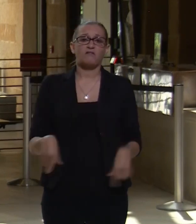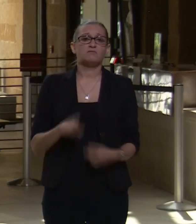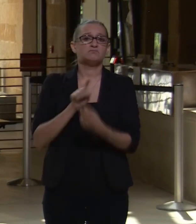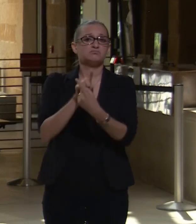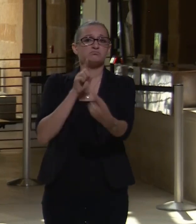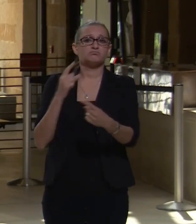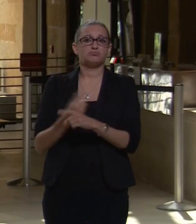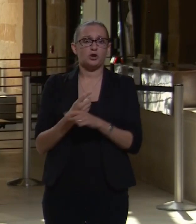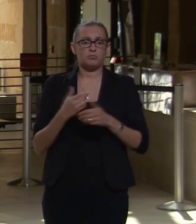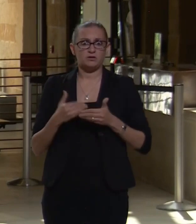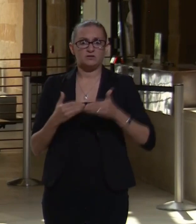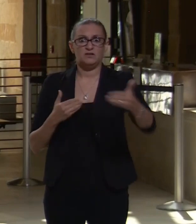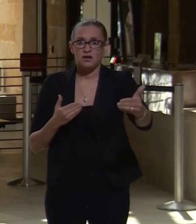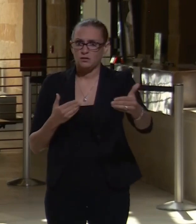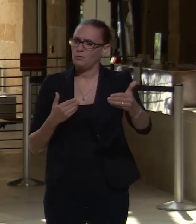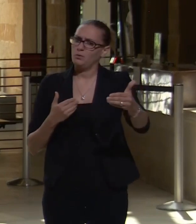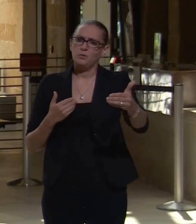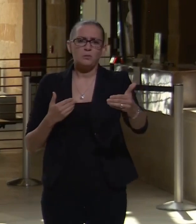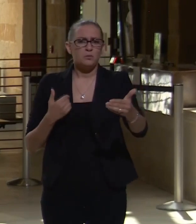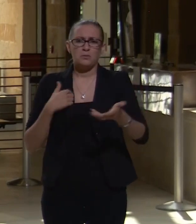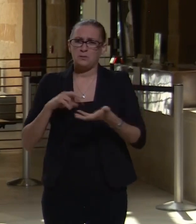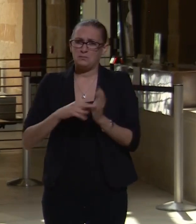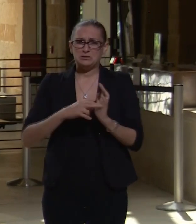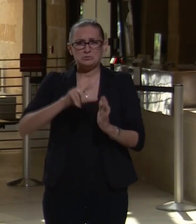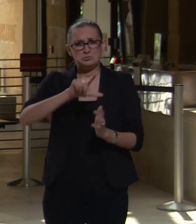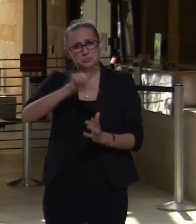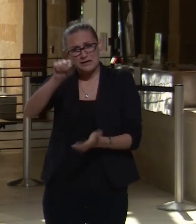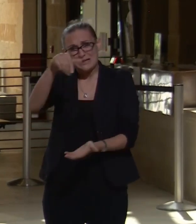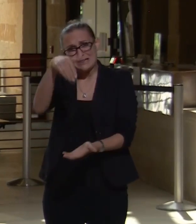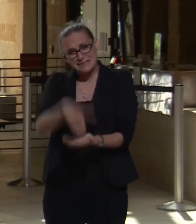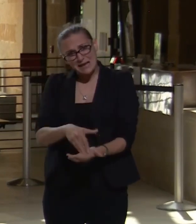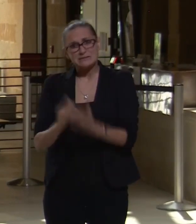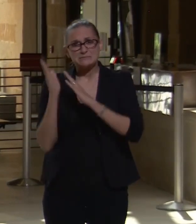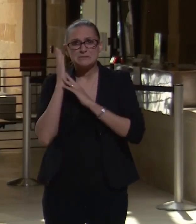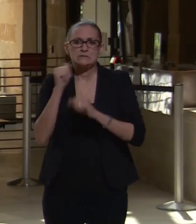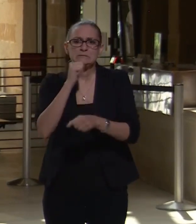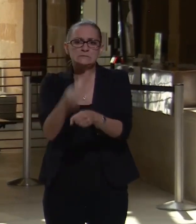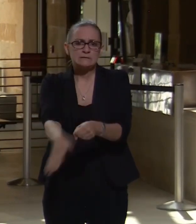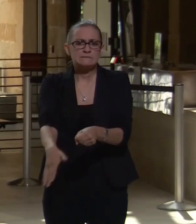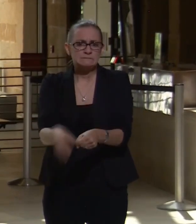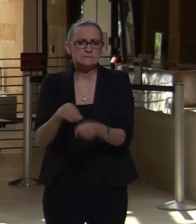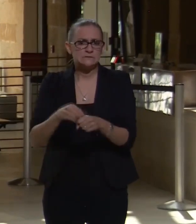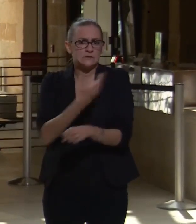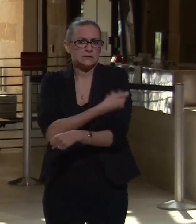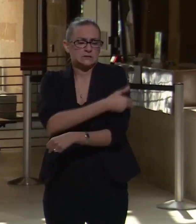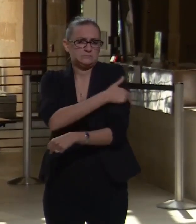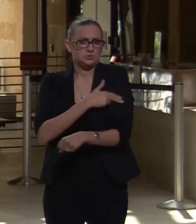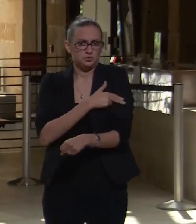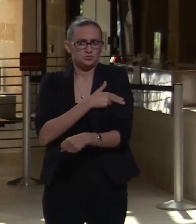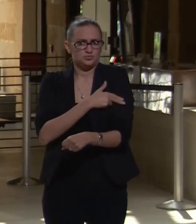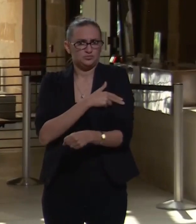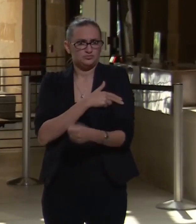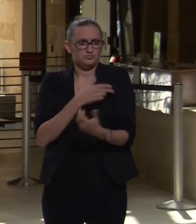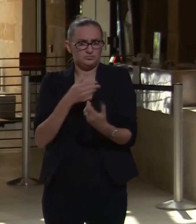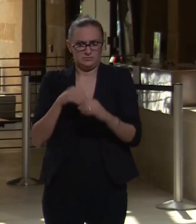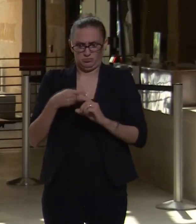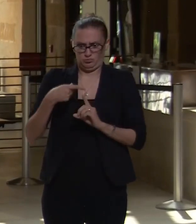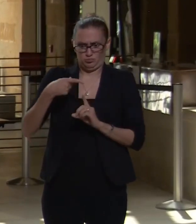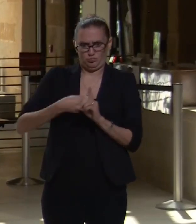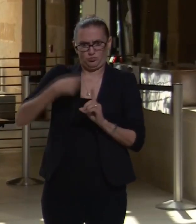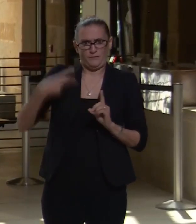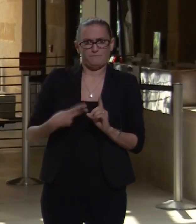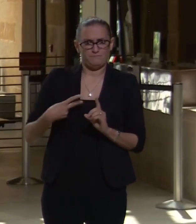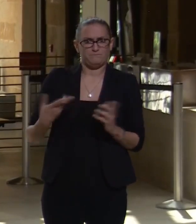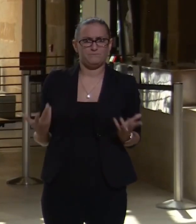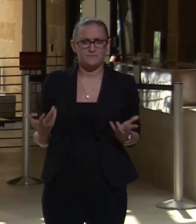distancing properly, we're talking about being 20,000 beds short of hospital beds in a little over a month and a